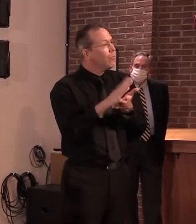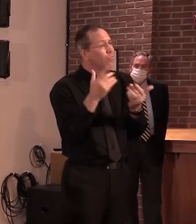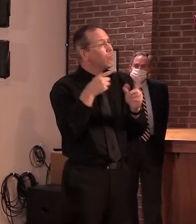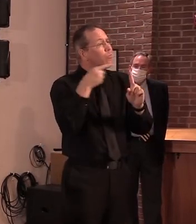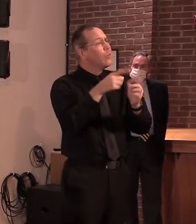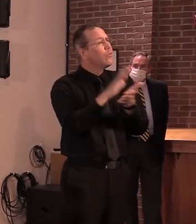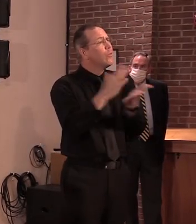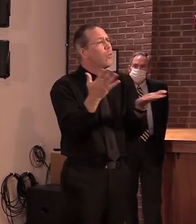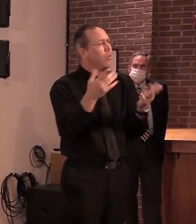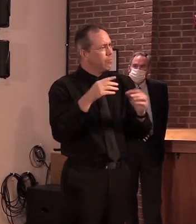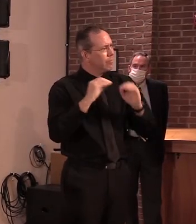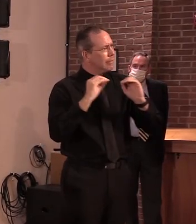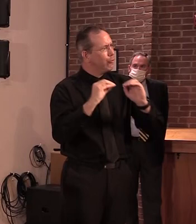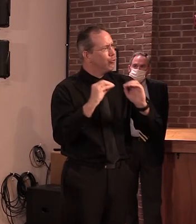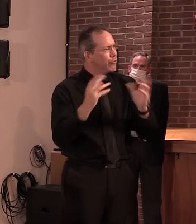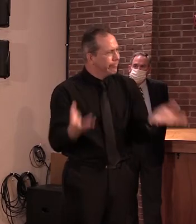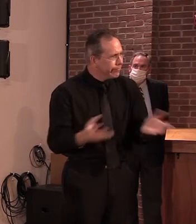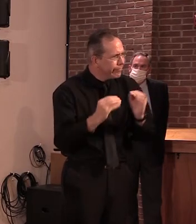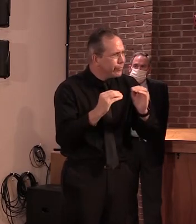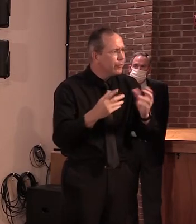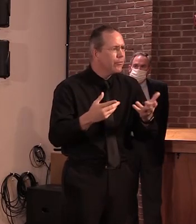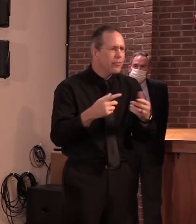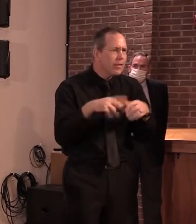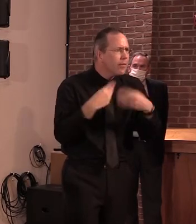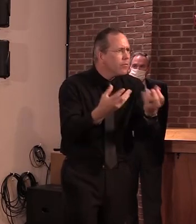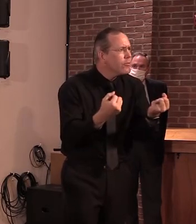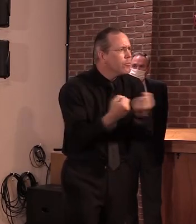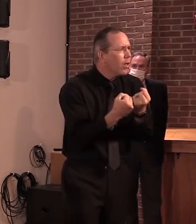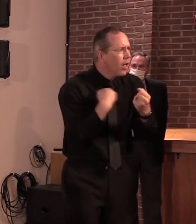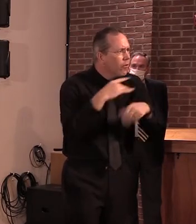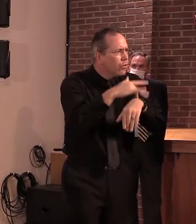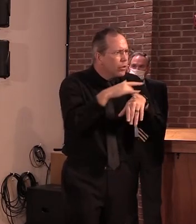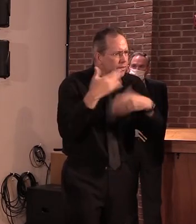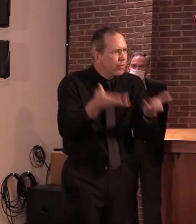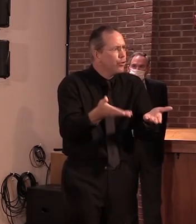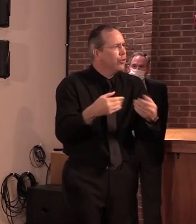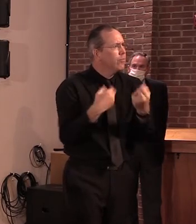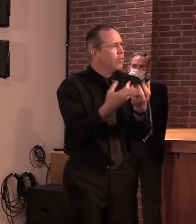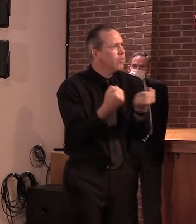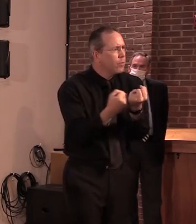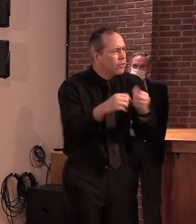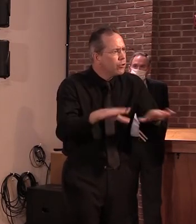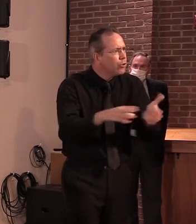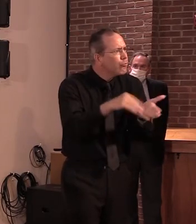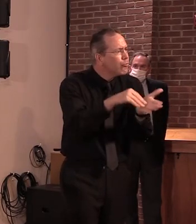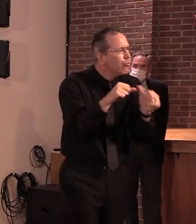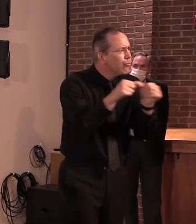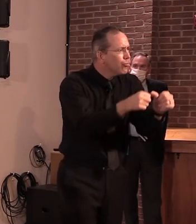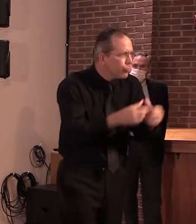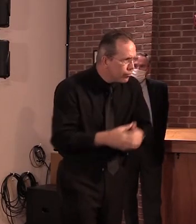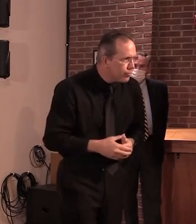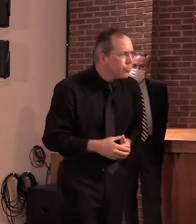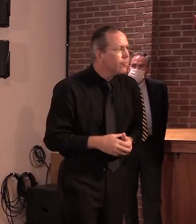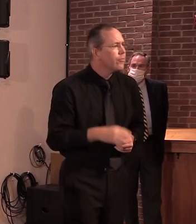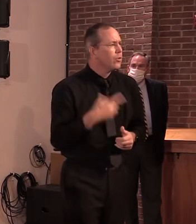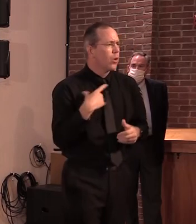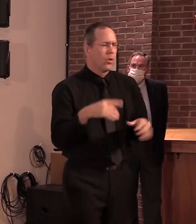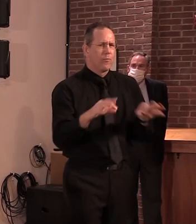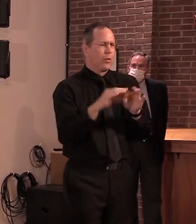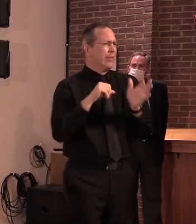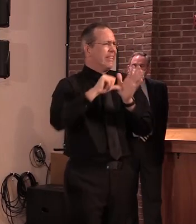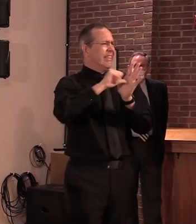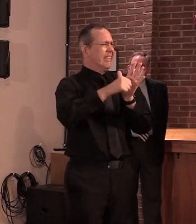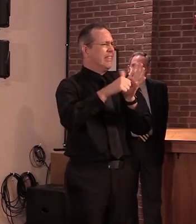our public school system plays in, frankly, holding our communities together, and whether we as a society, given